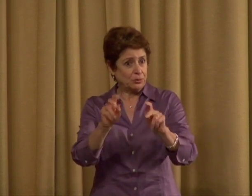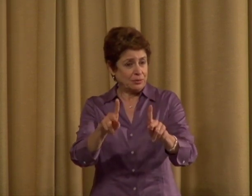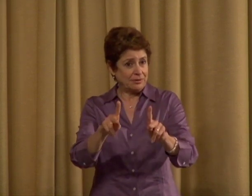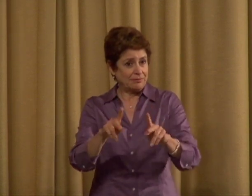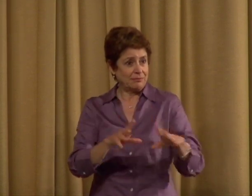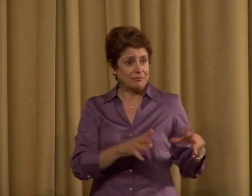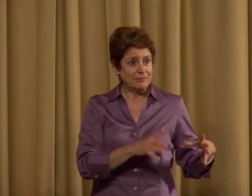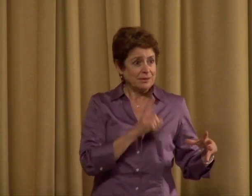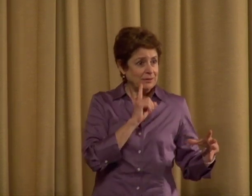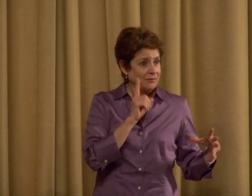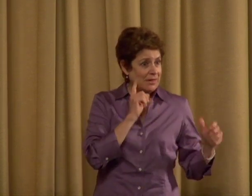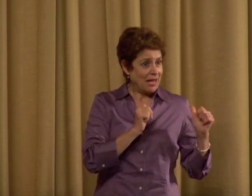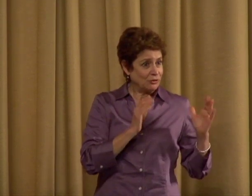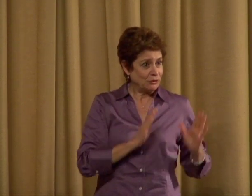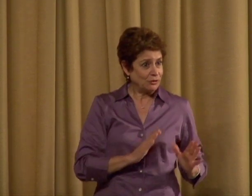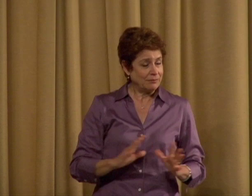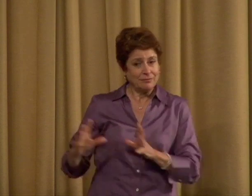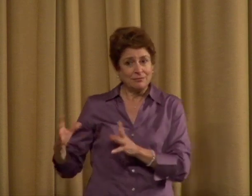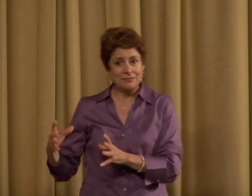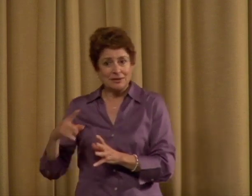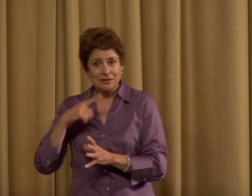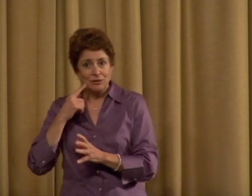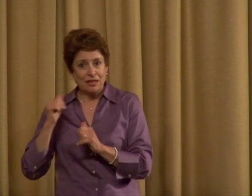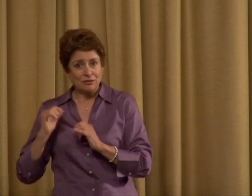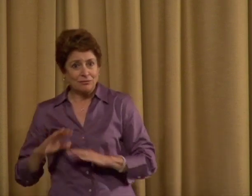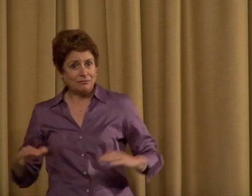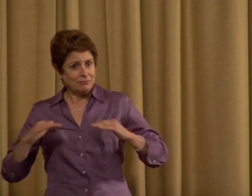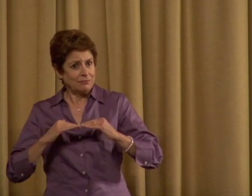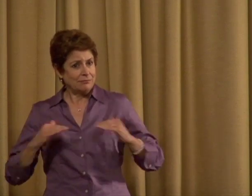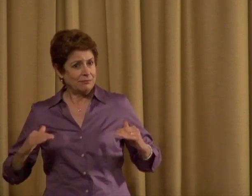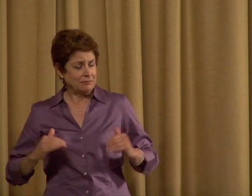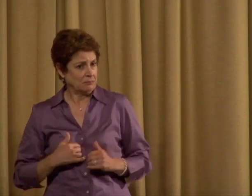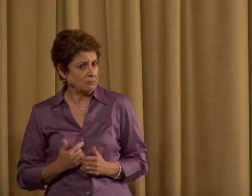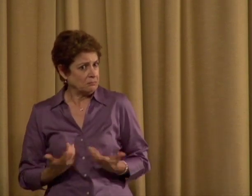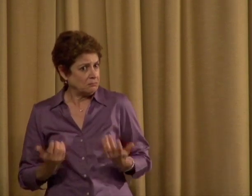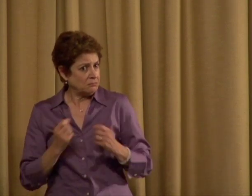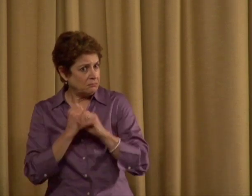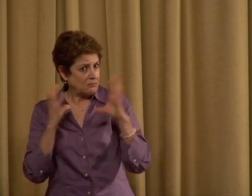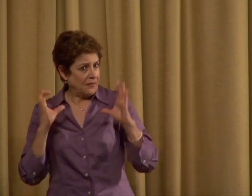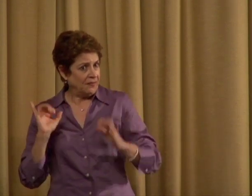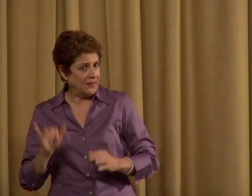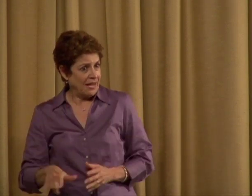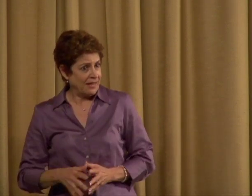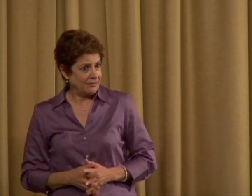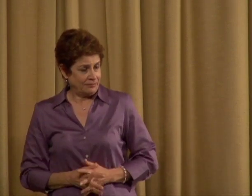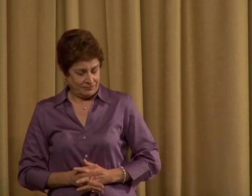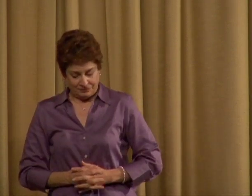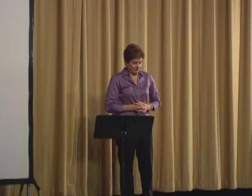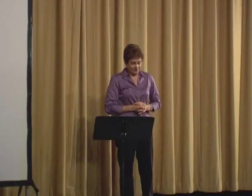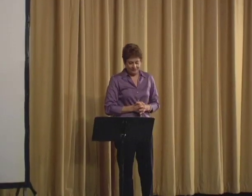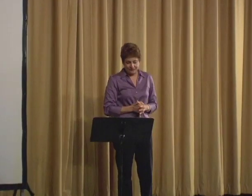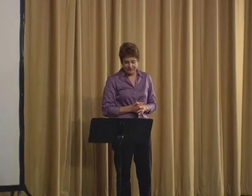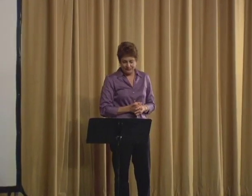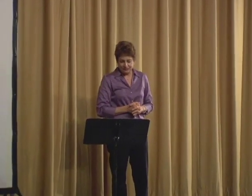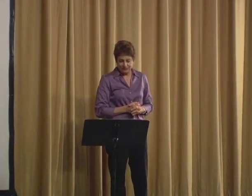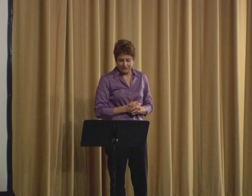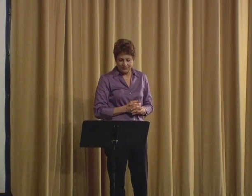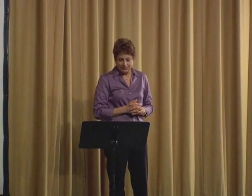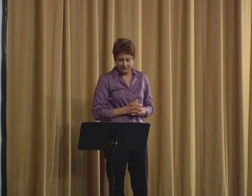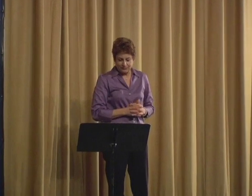Access to employment opportunities, deaf actors, hearing actors, equal access. Yes, we can envision that.